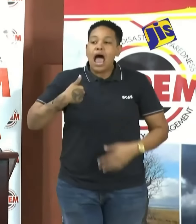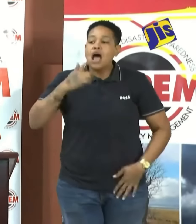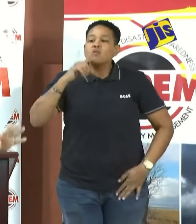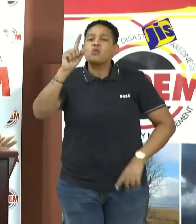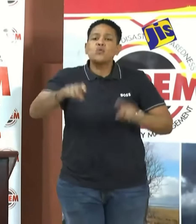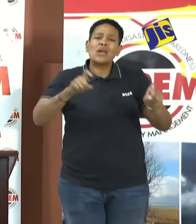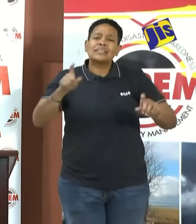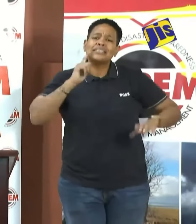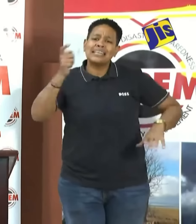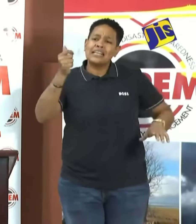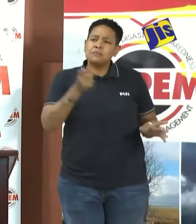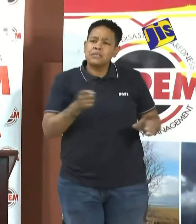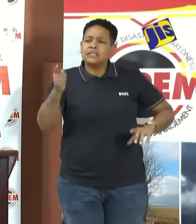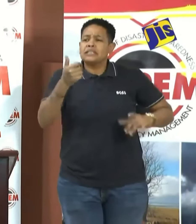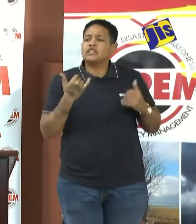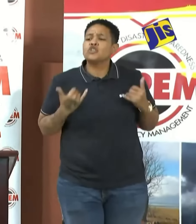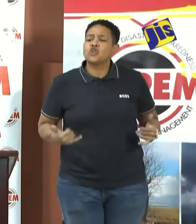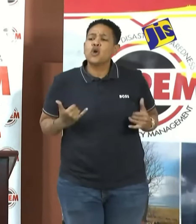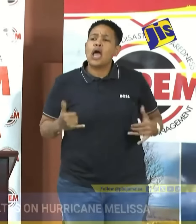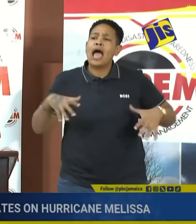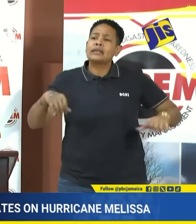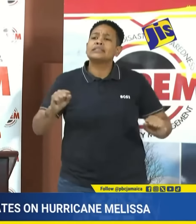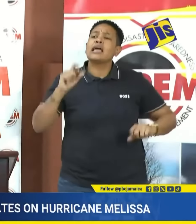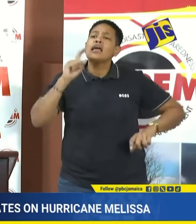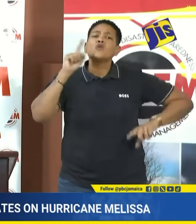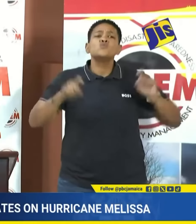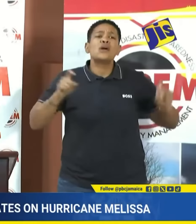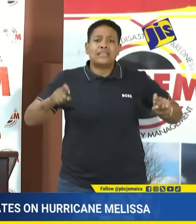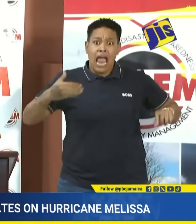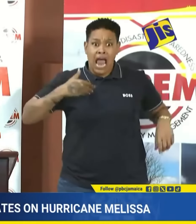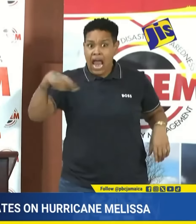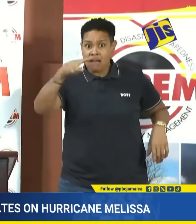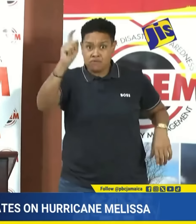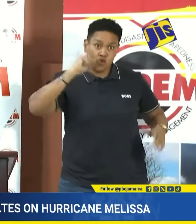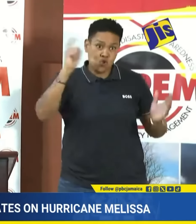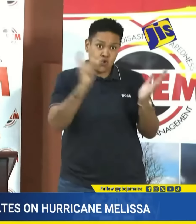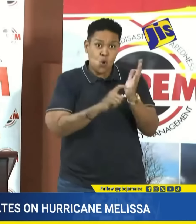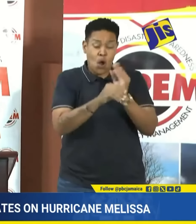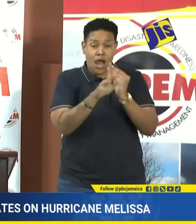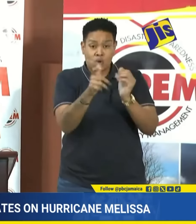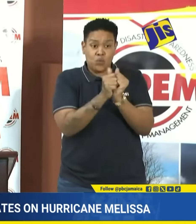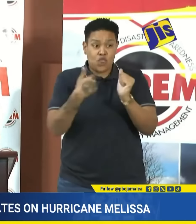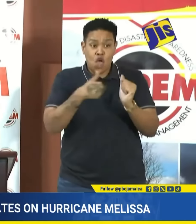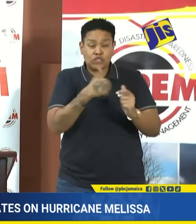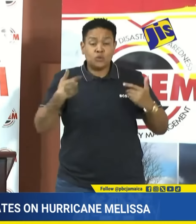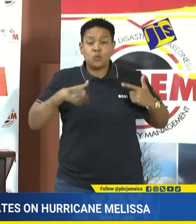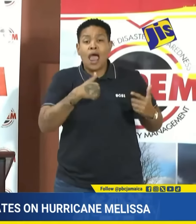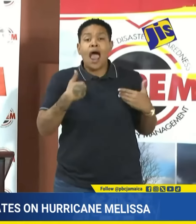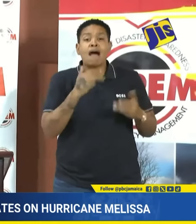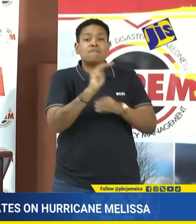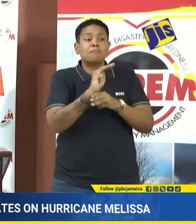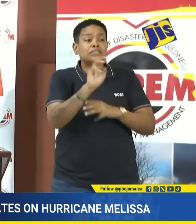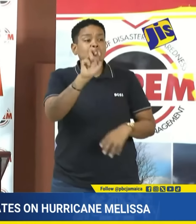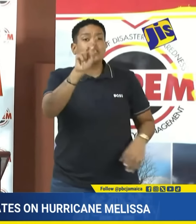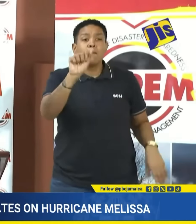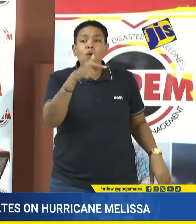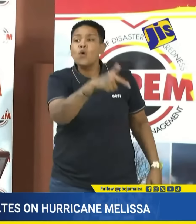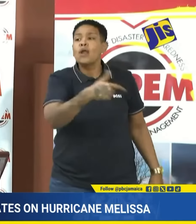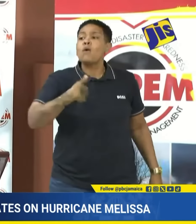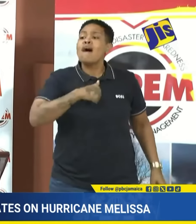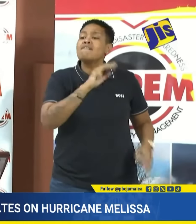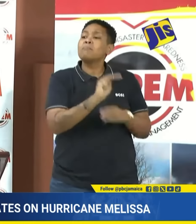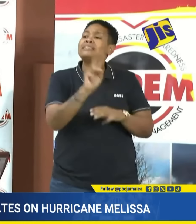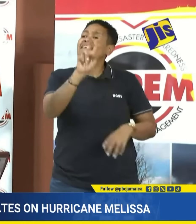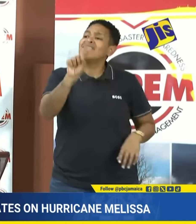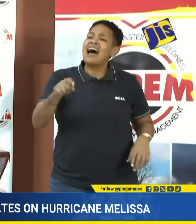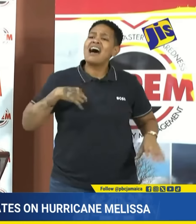the questions. I'm going to deviate again today and take the questions, just noting that with us, we do have Minister Samuda, we have Minister Vaz,